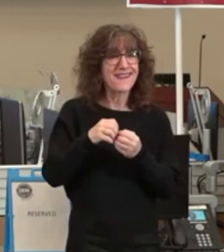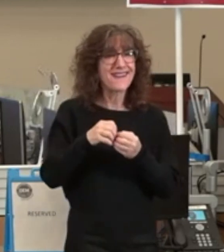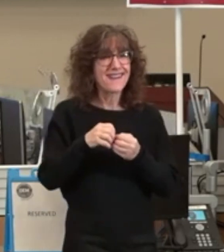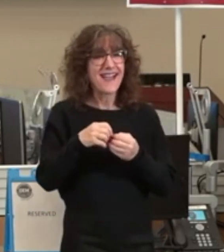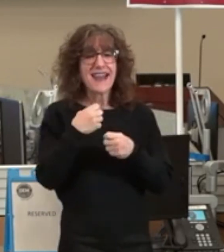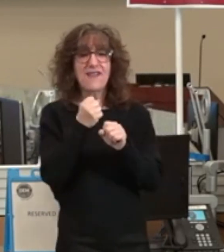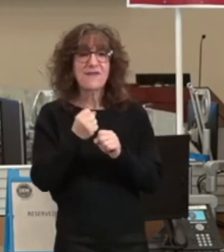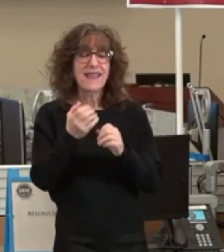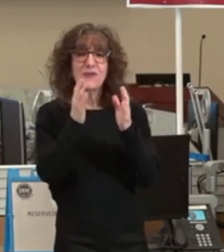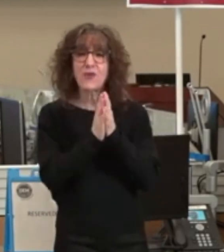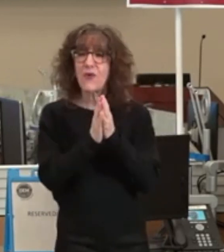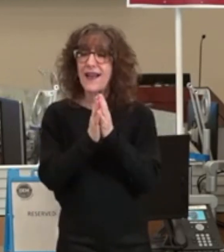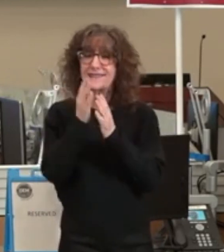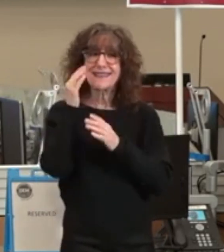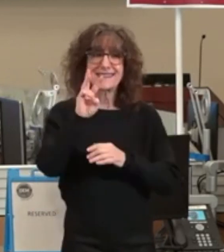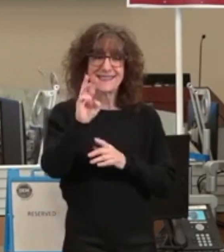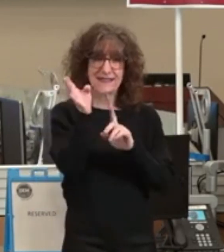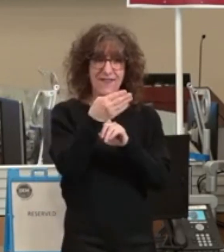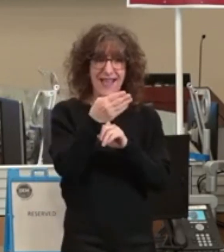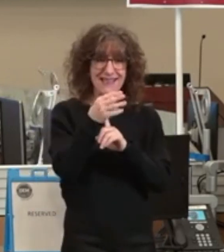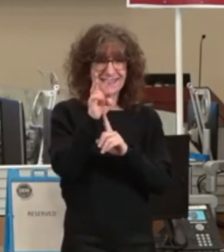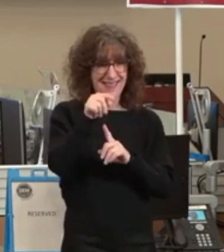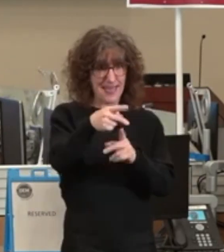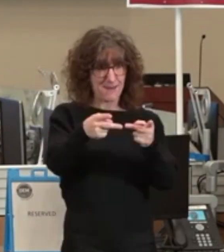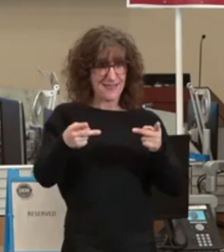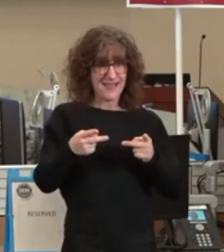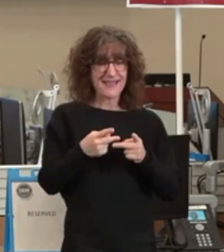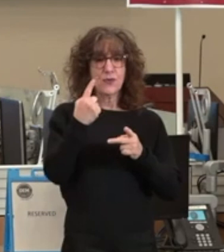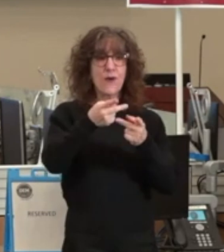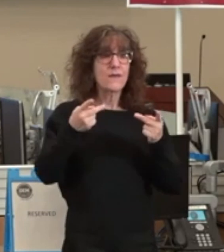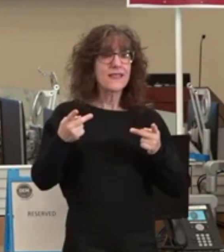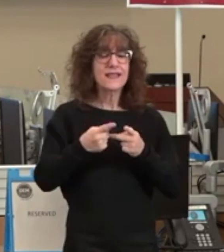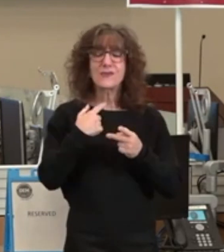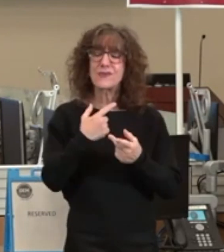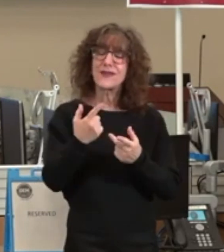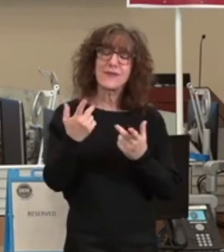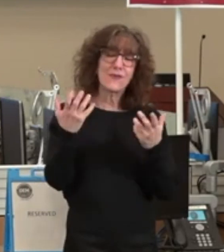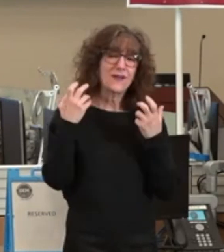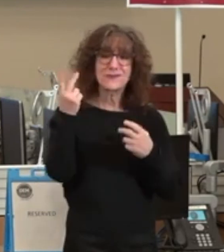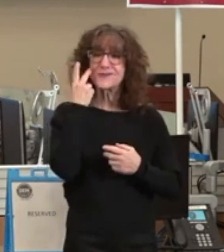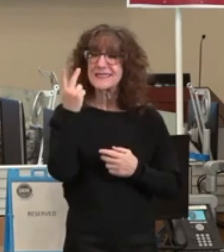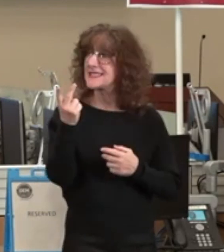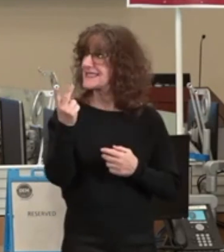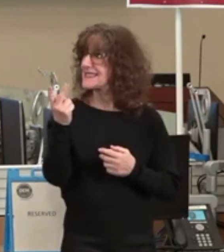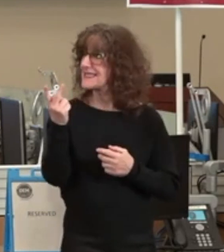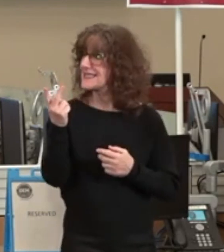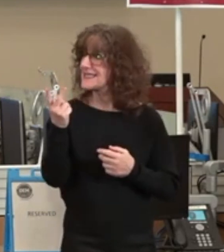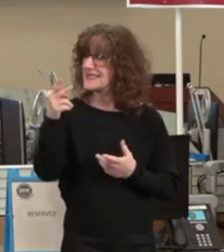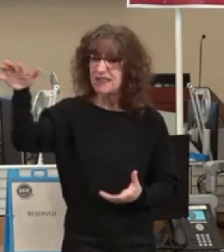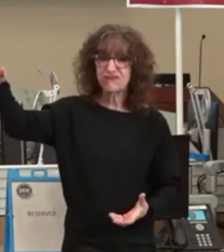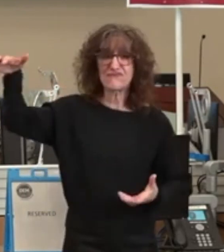these requests known, Six Flags. The Six Flags site is one of the places that we would love to see the